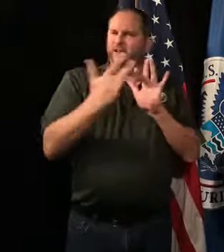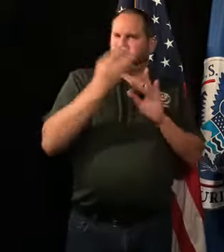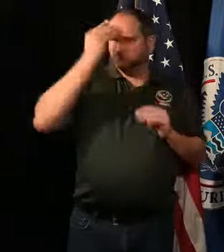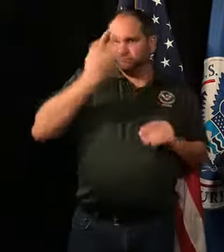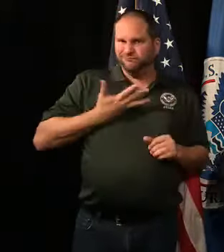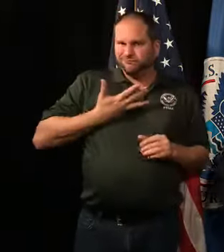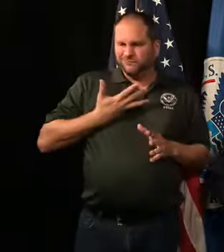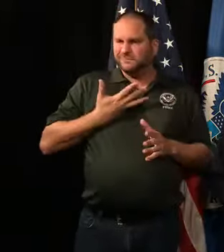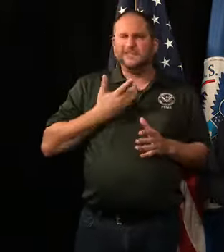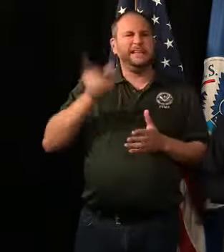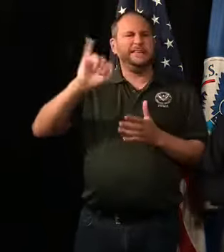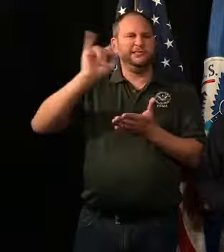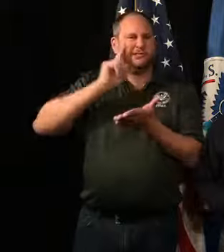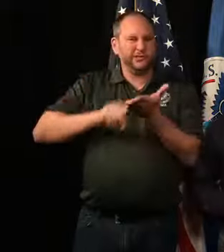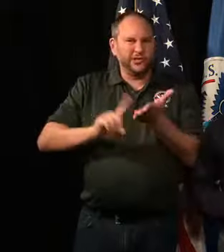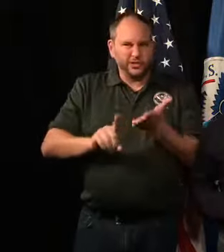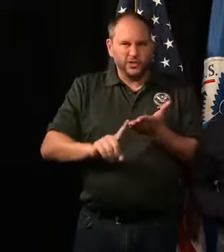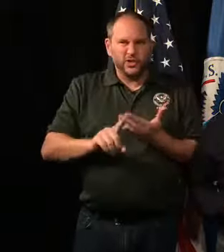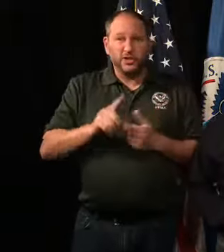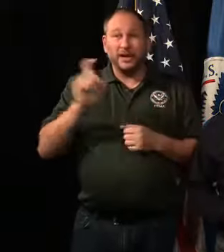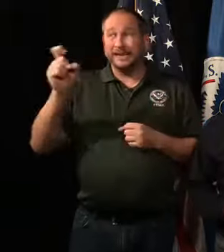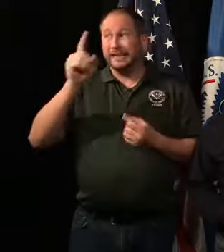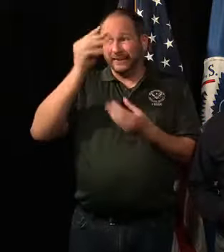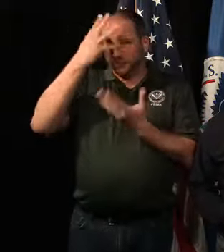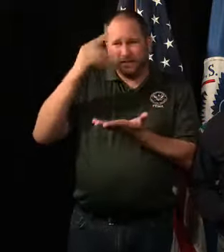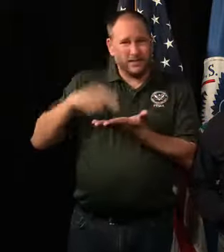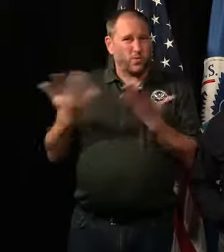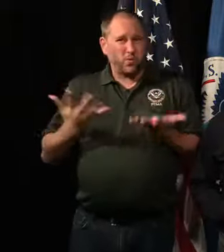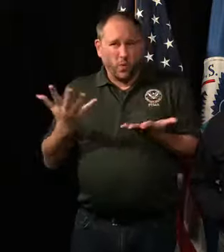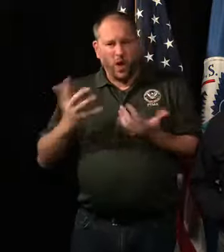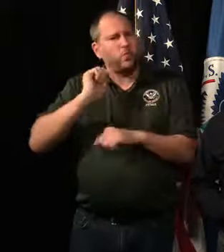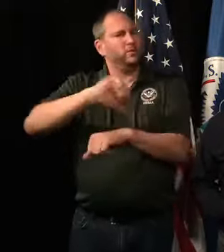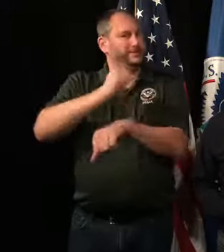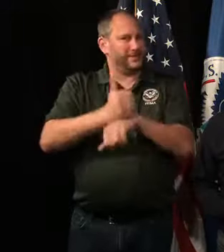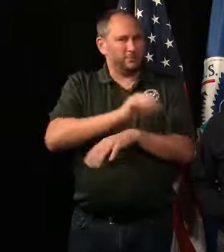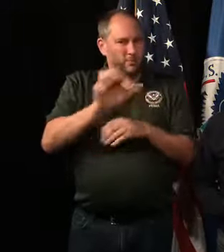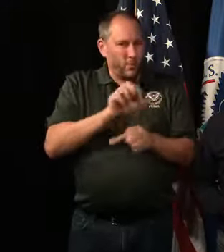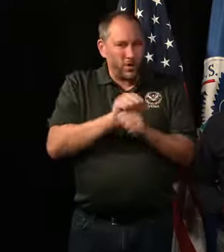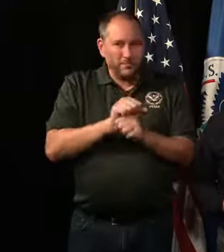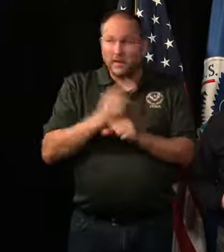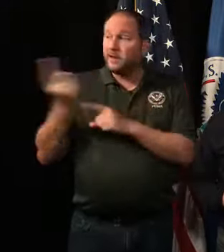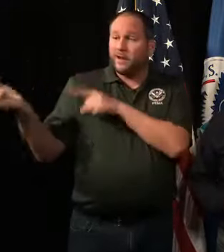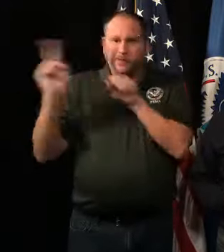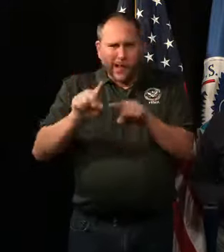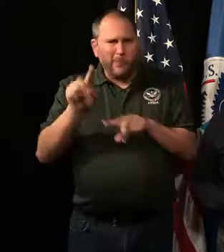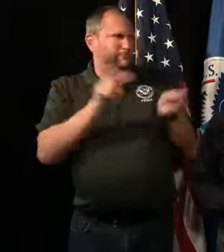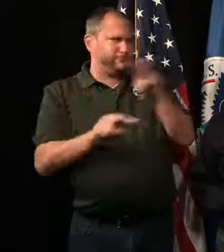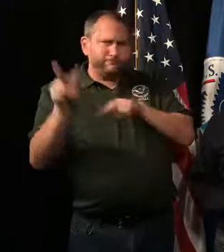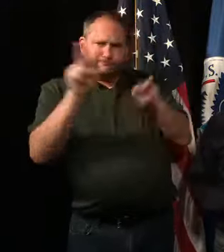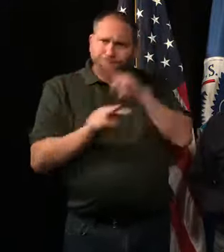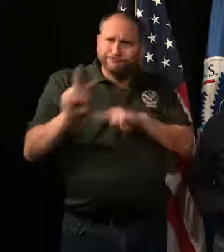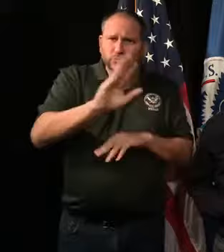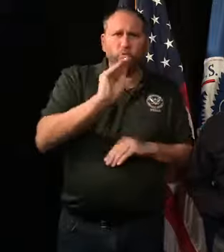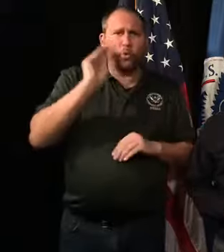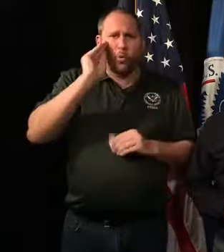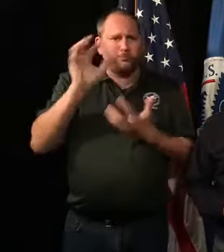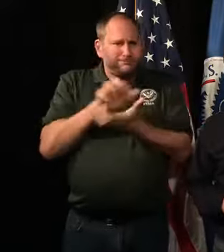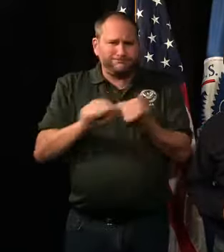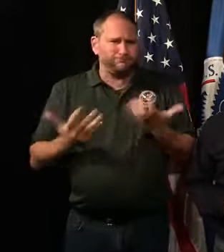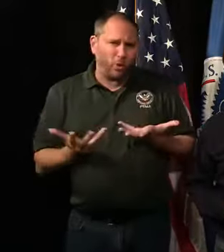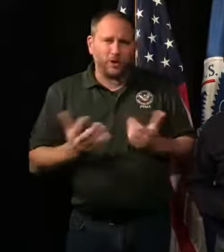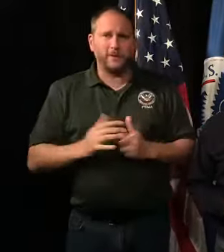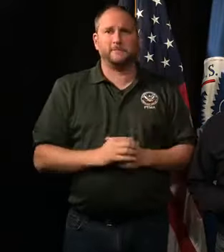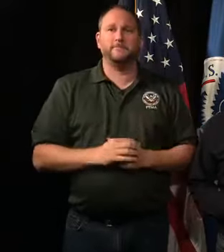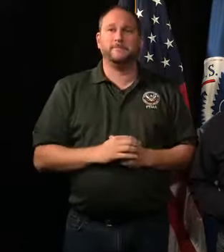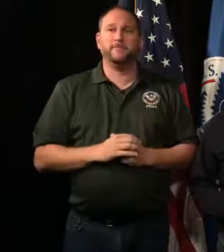from you, and they'll set up an appointment to come out and inspect your damage. So a favor. Keep